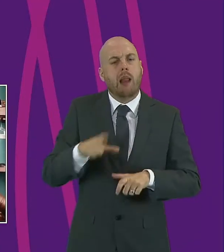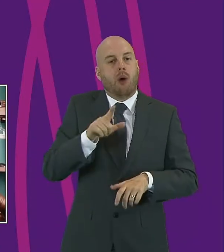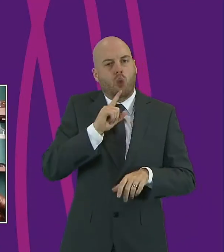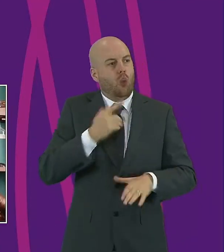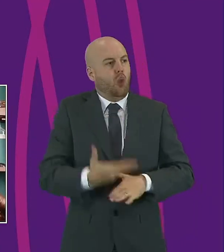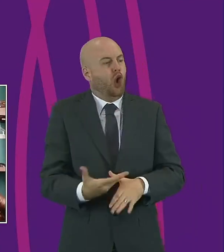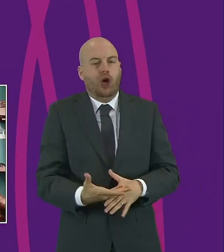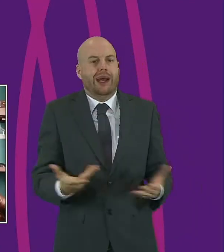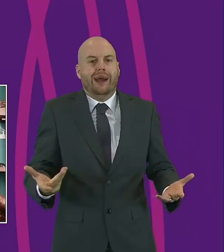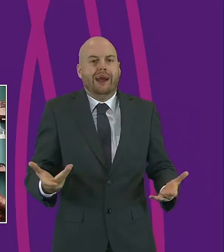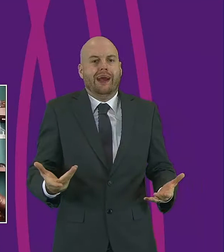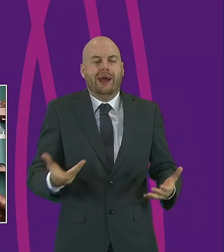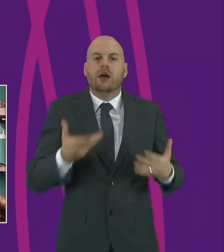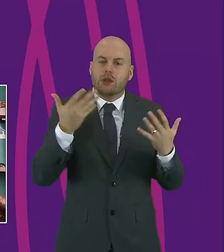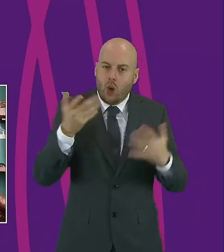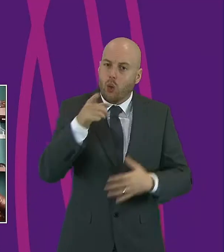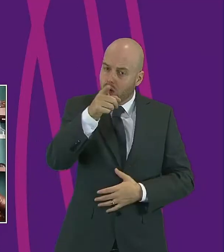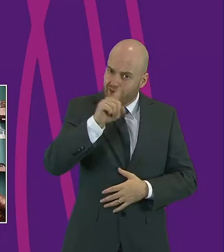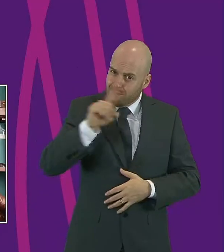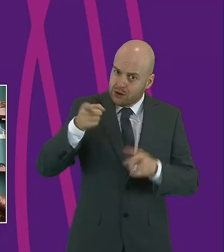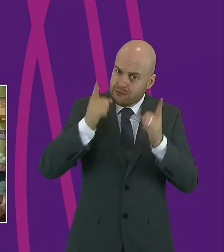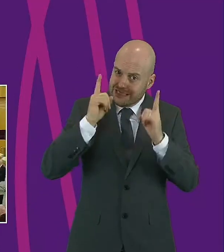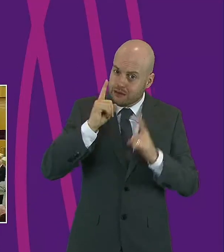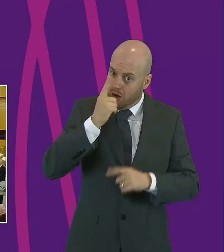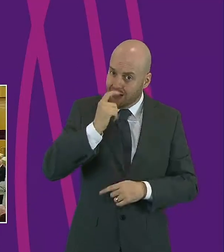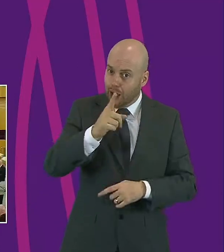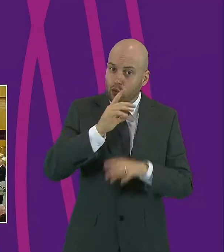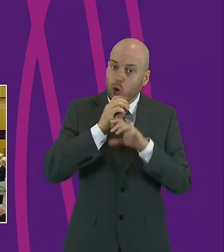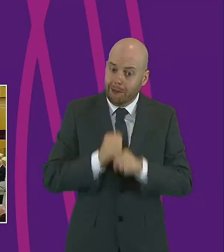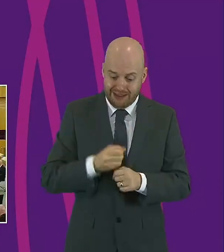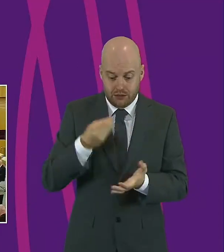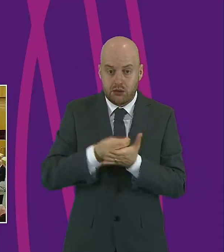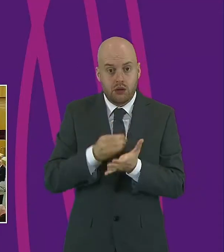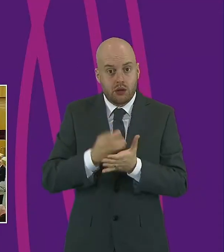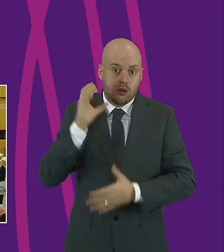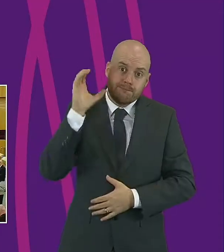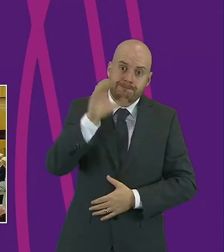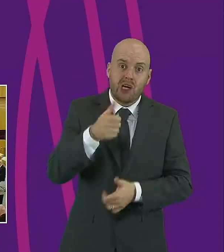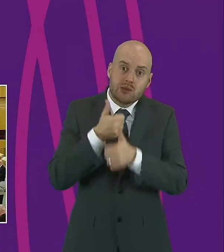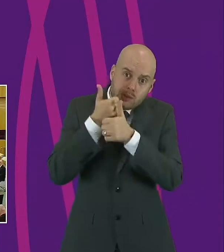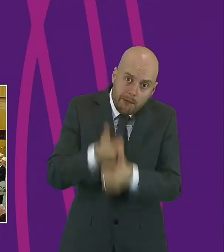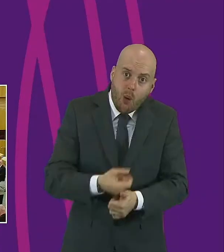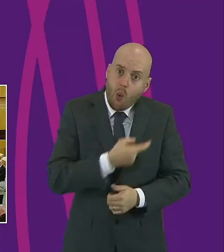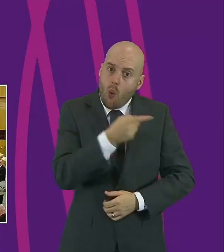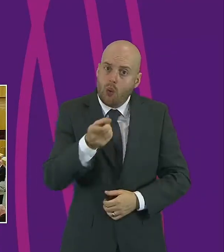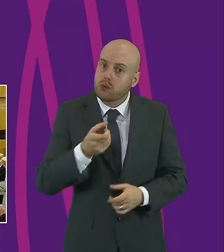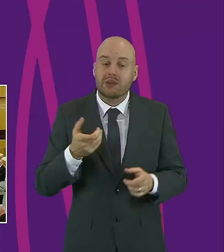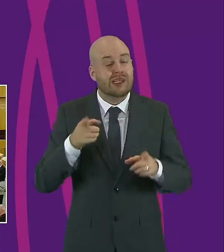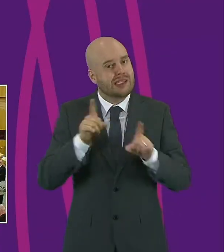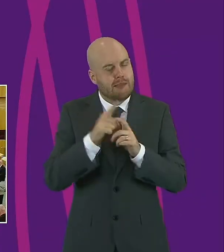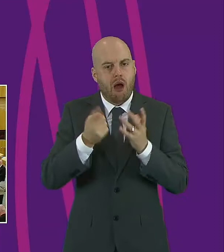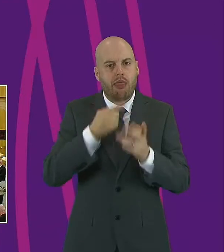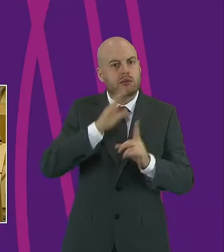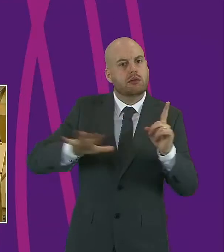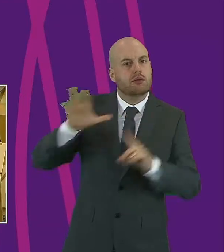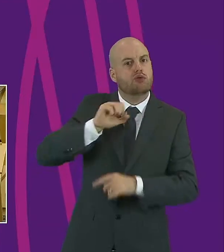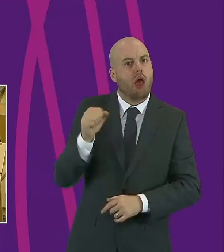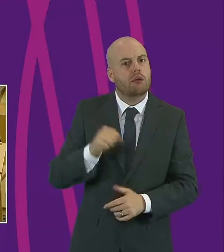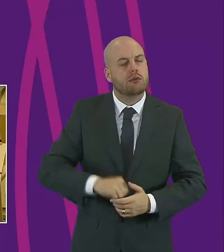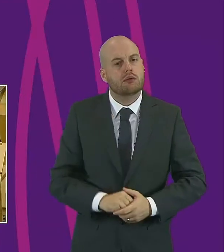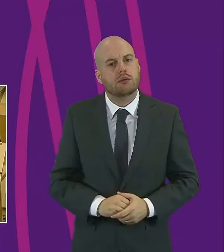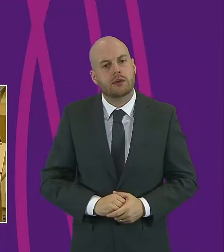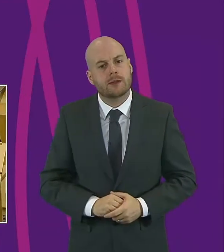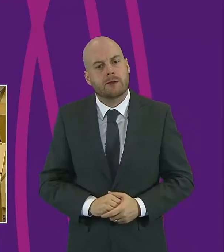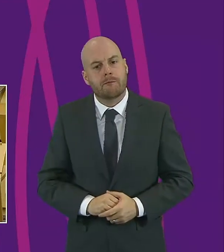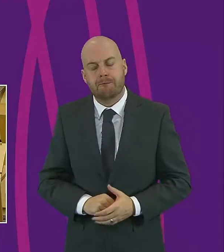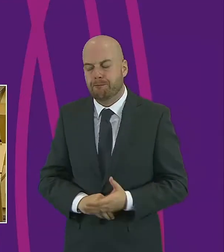Life and similar services across Scotland? First Minister. Well, I know the importance of these issues. I don't want